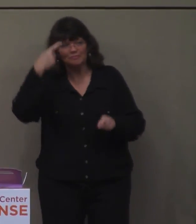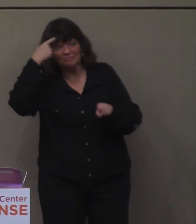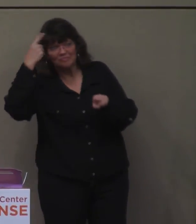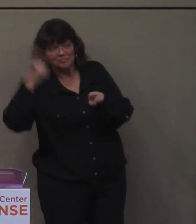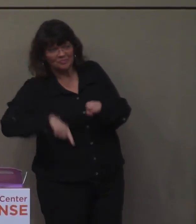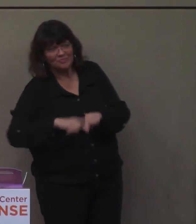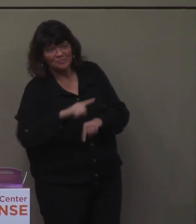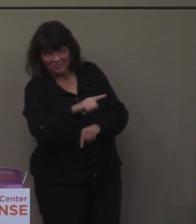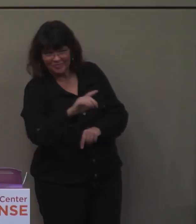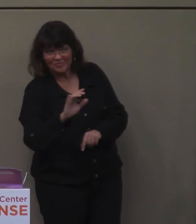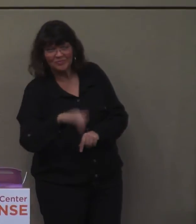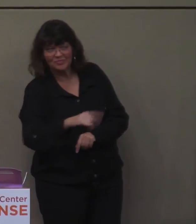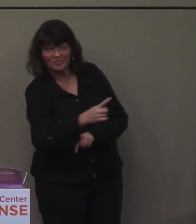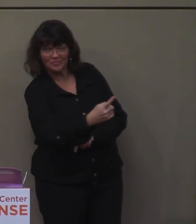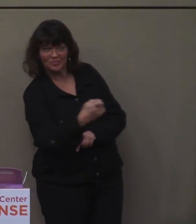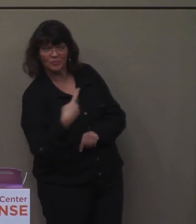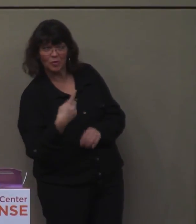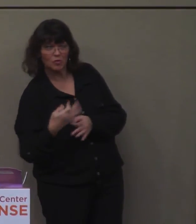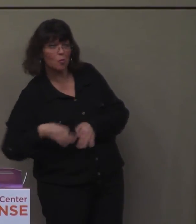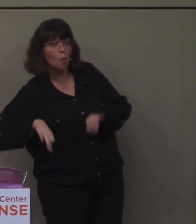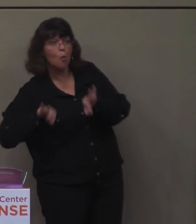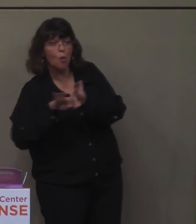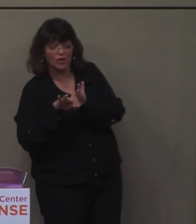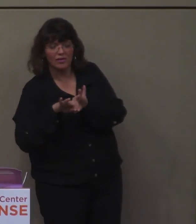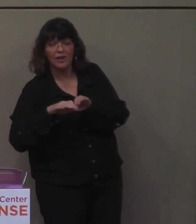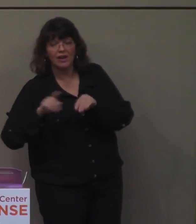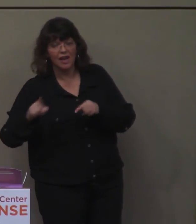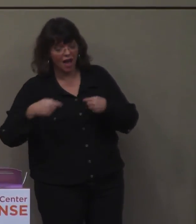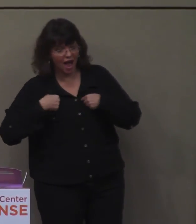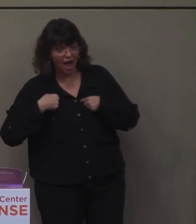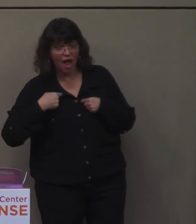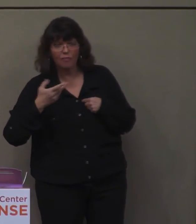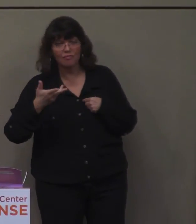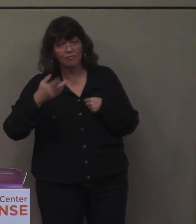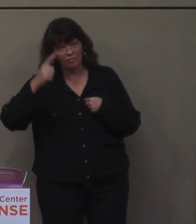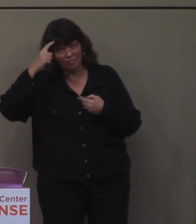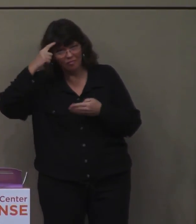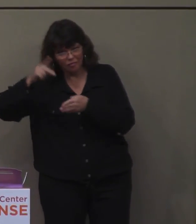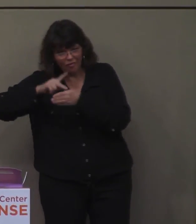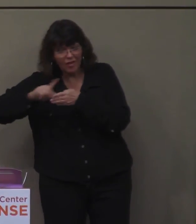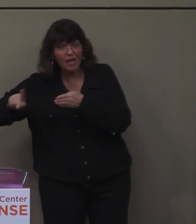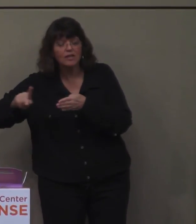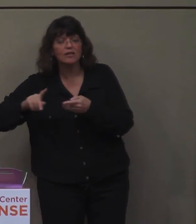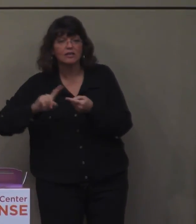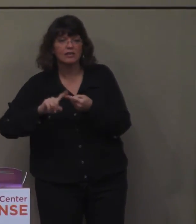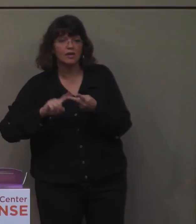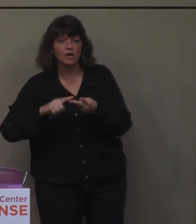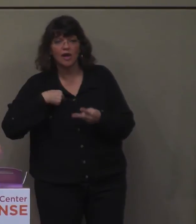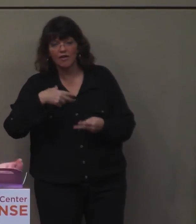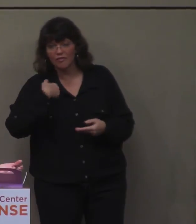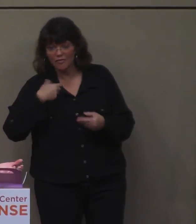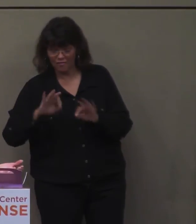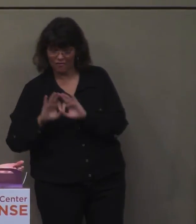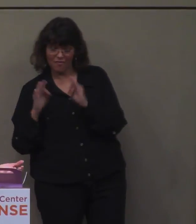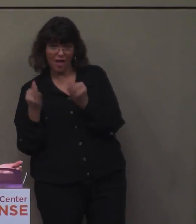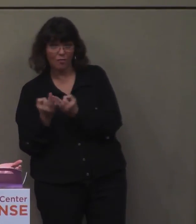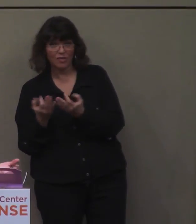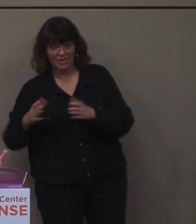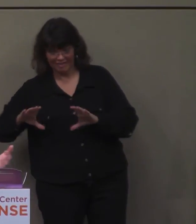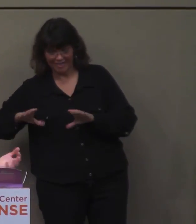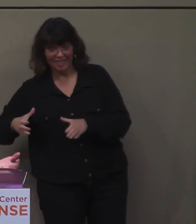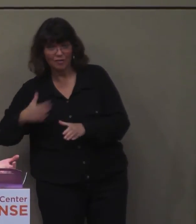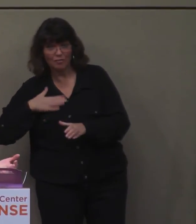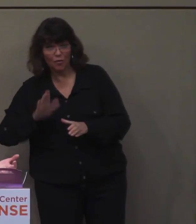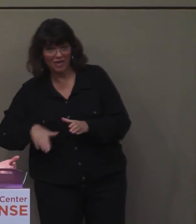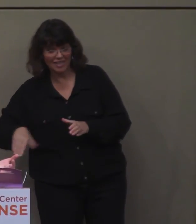a mental health provider myself, and I am a mother of 6, and so I'm a very busy person. But myself personally, and I would encourage all parents